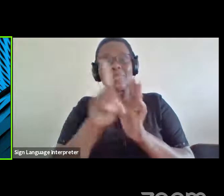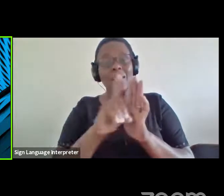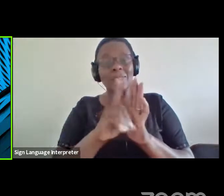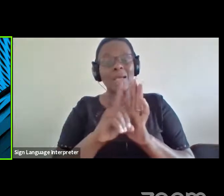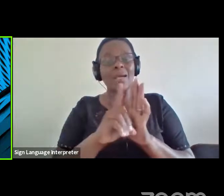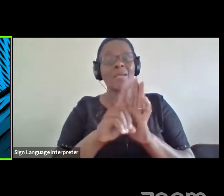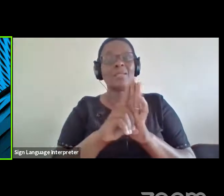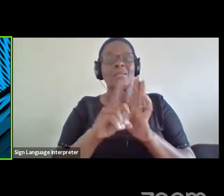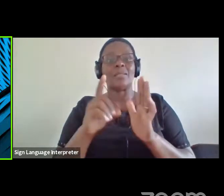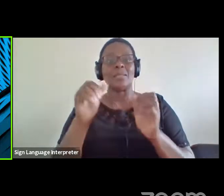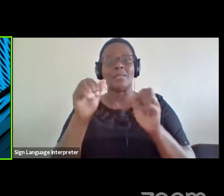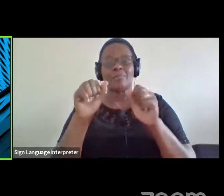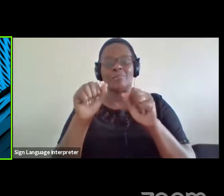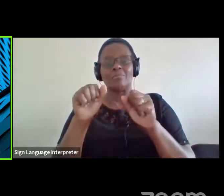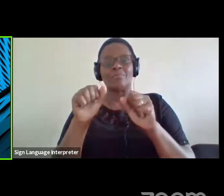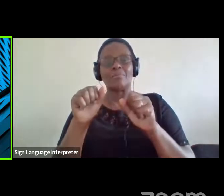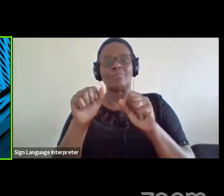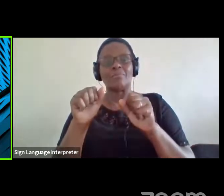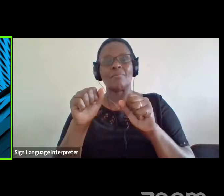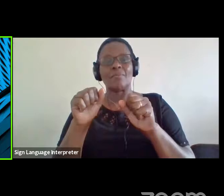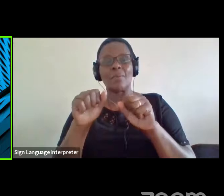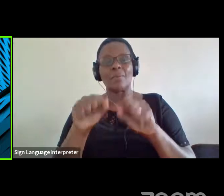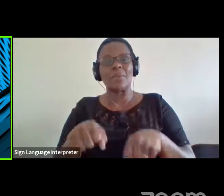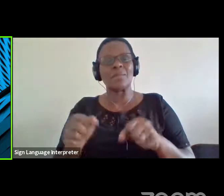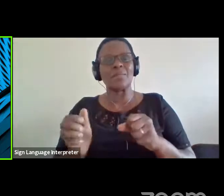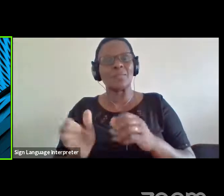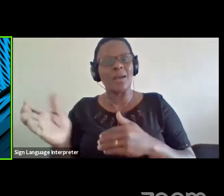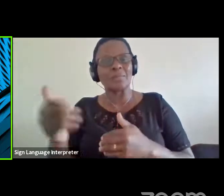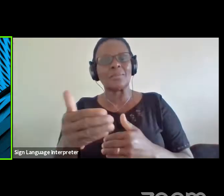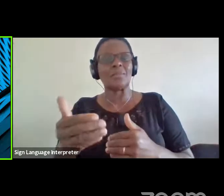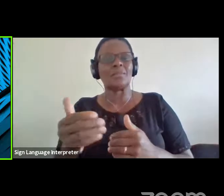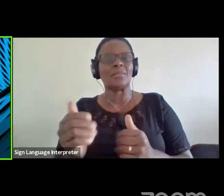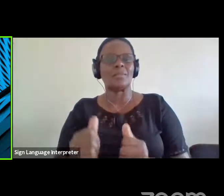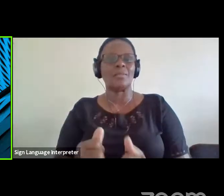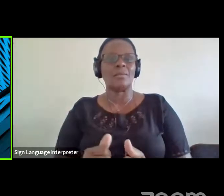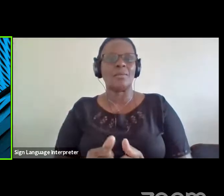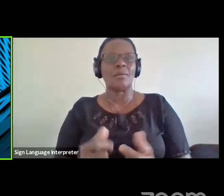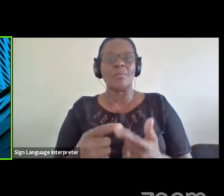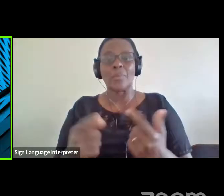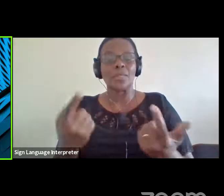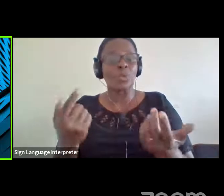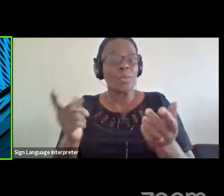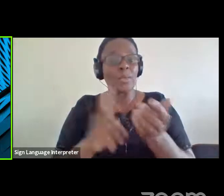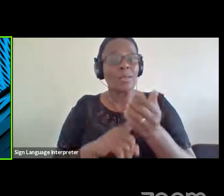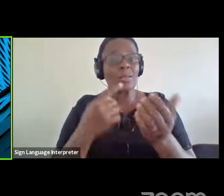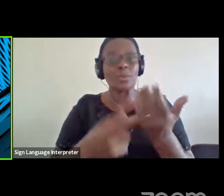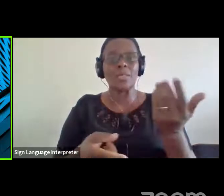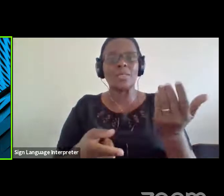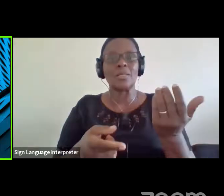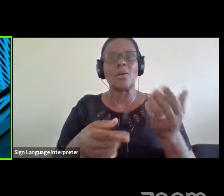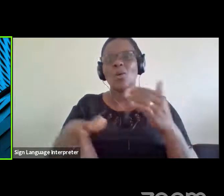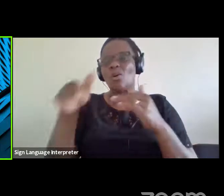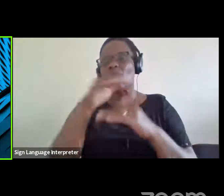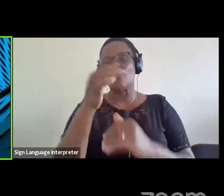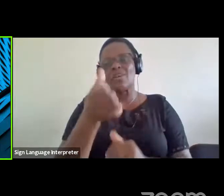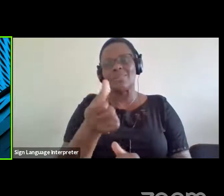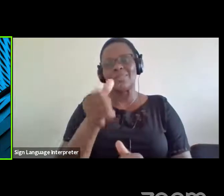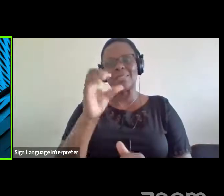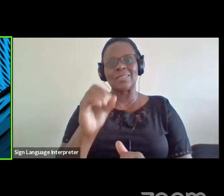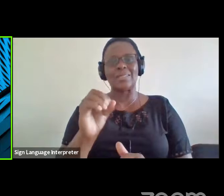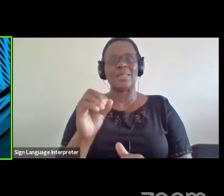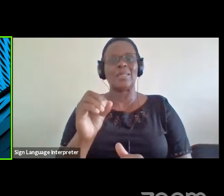jump on our website, you'll have access to it. But what we found was that over 60 nations are currently